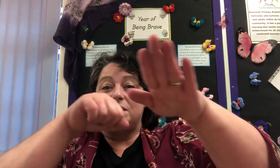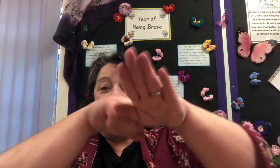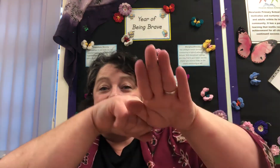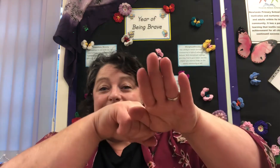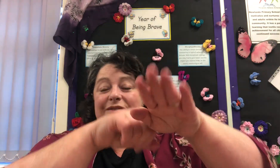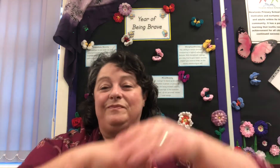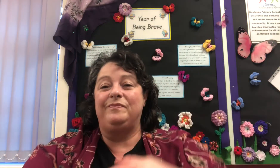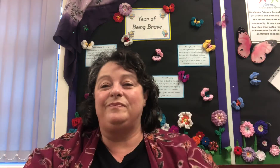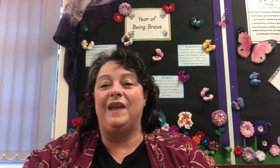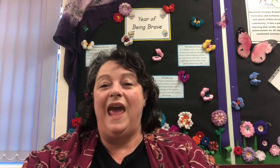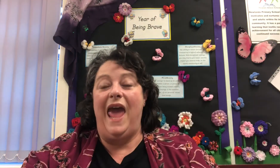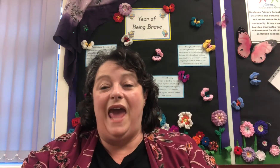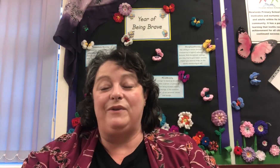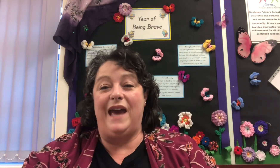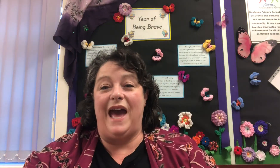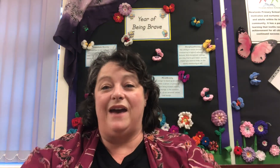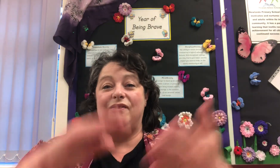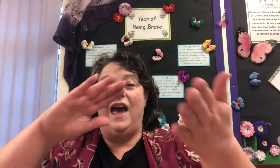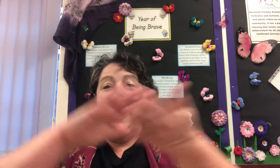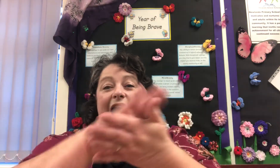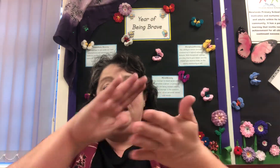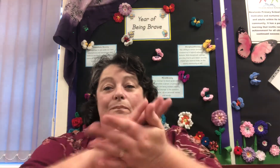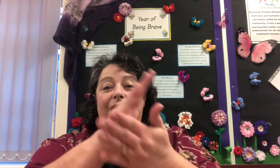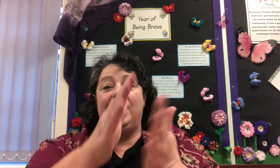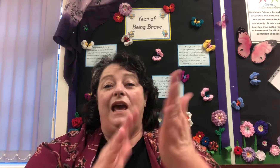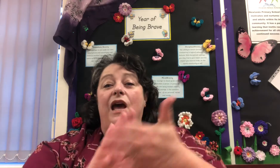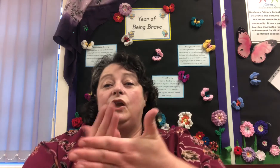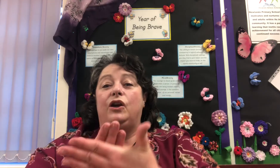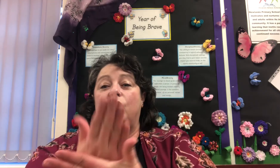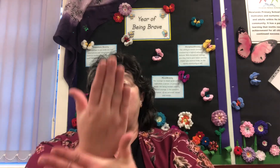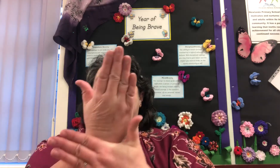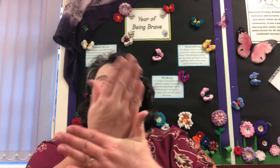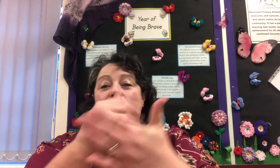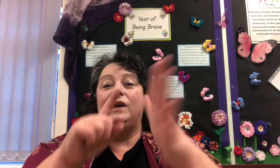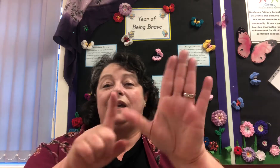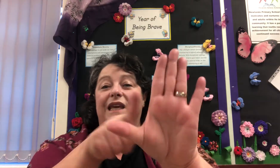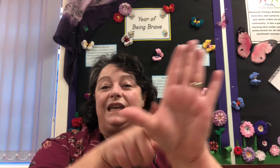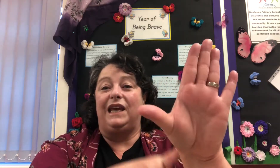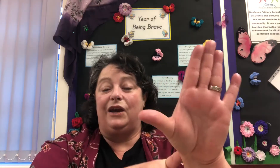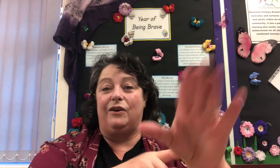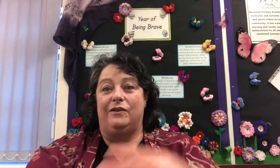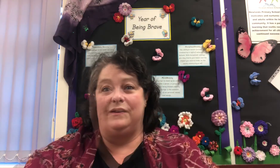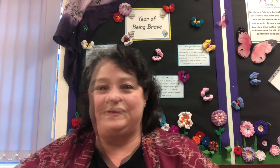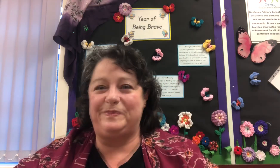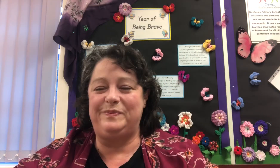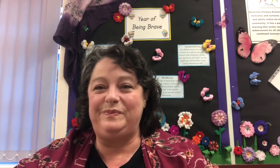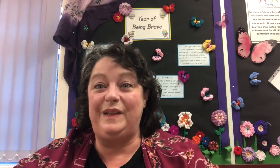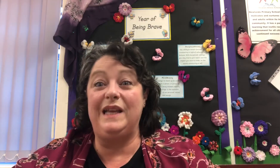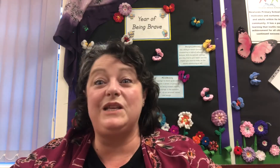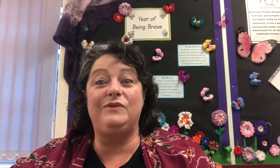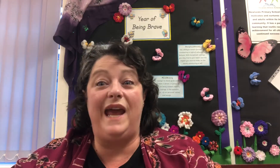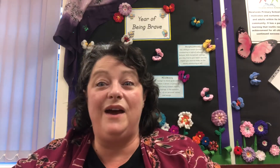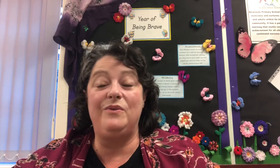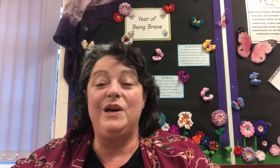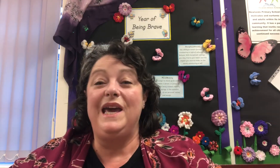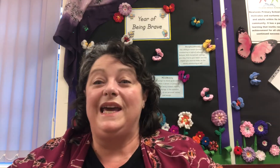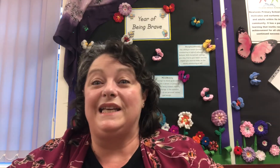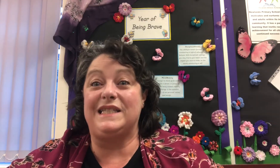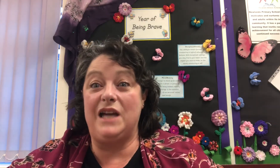Christmas, and we have Happy New Year. So now it's time